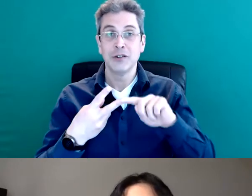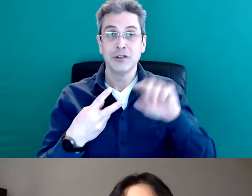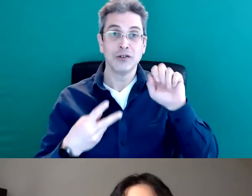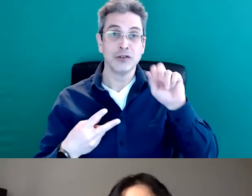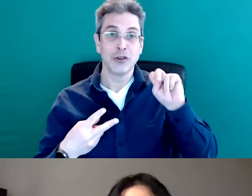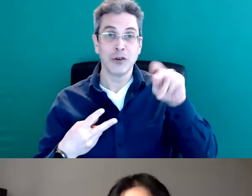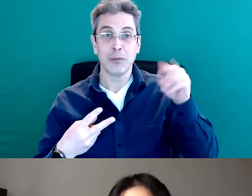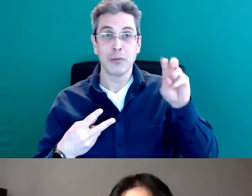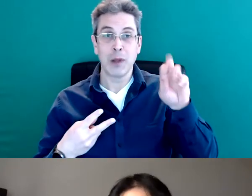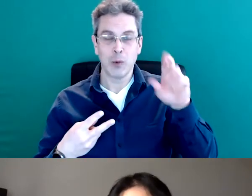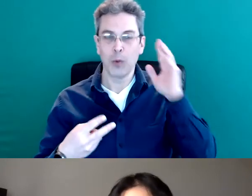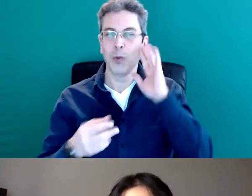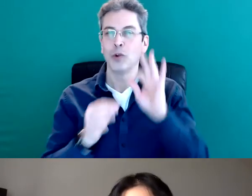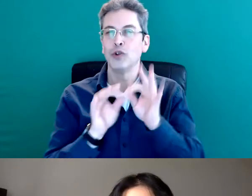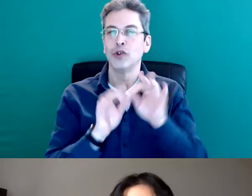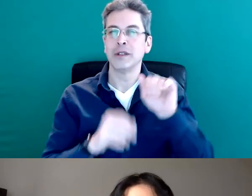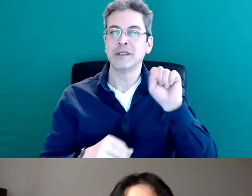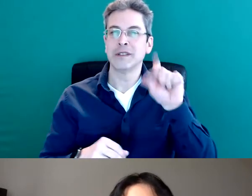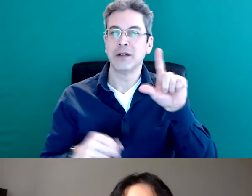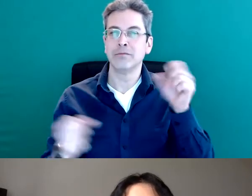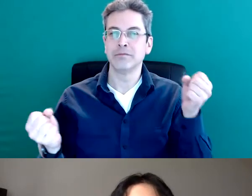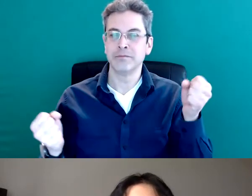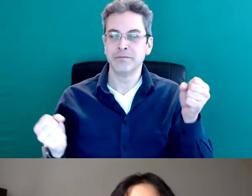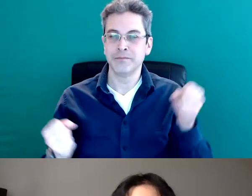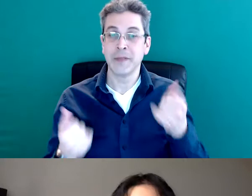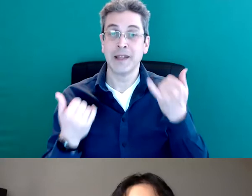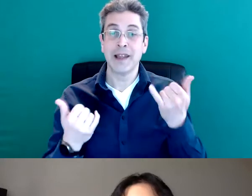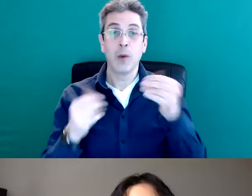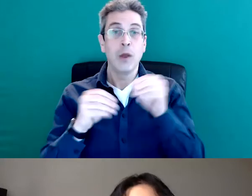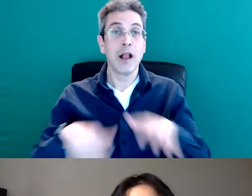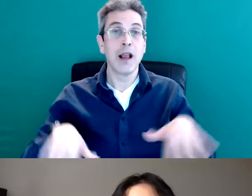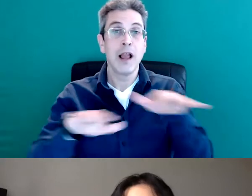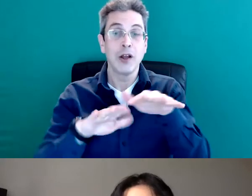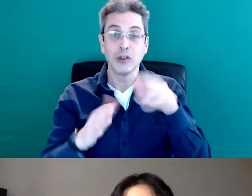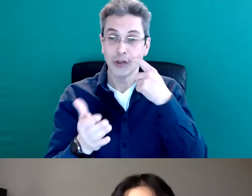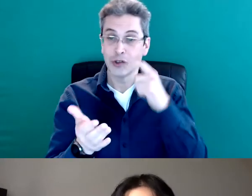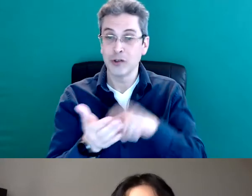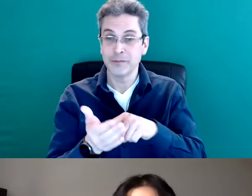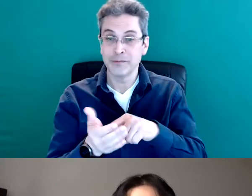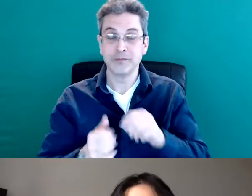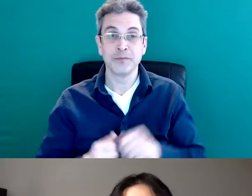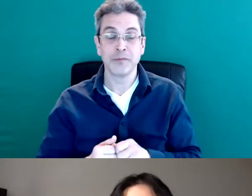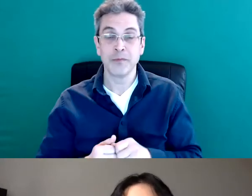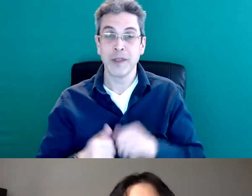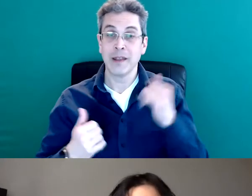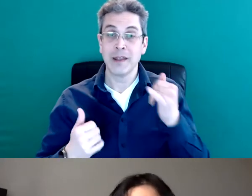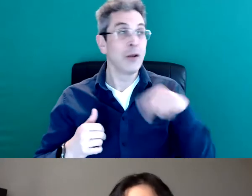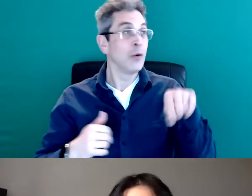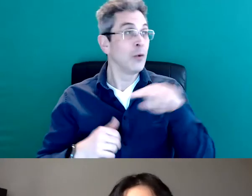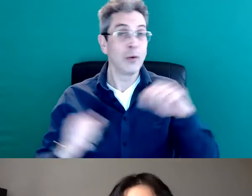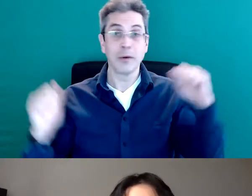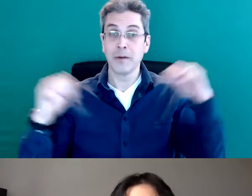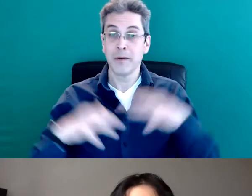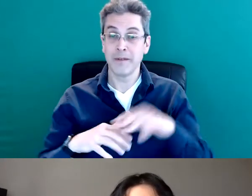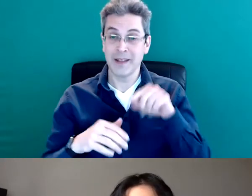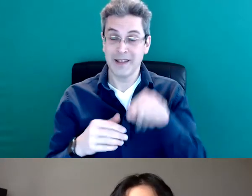we begin, I would like to give a land acknowledgement. We begin this event by acknowledging the land on which we gather is the traditional